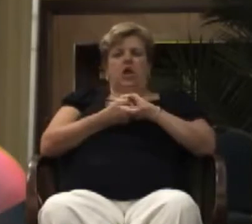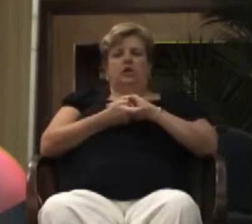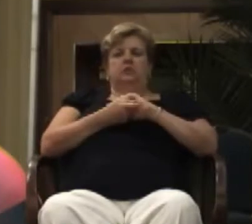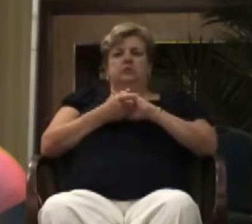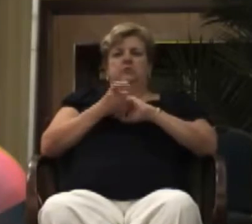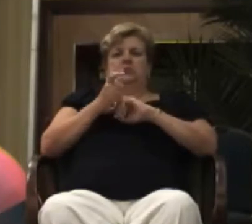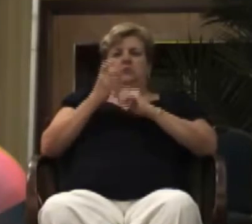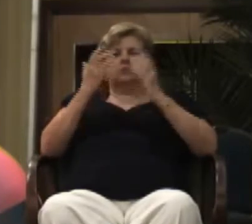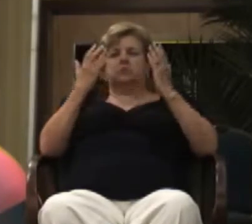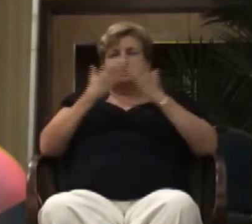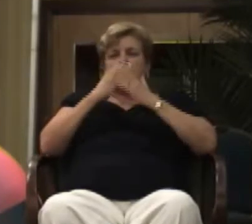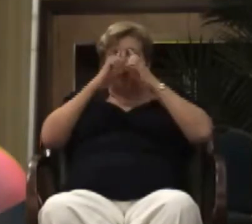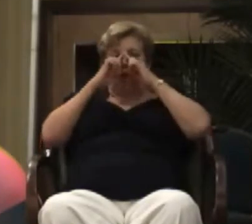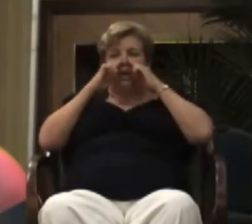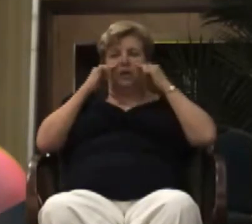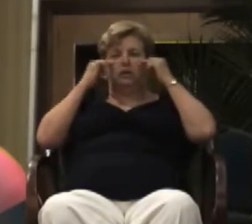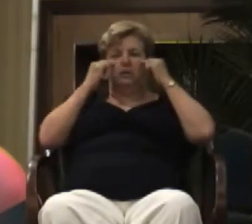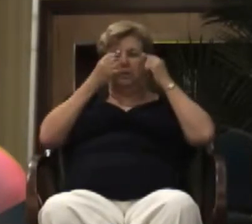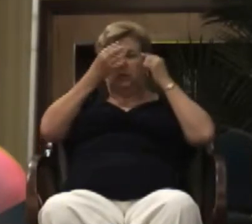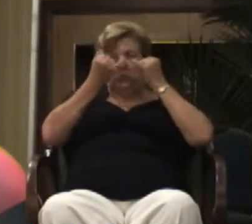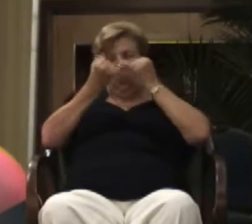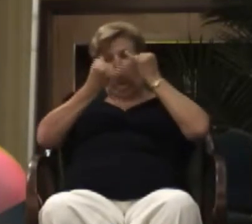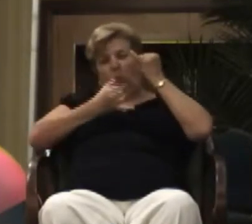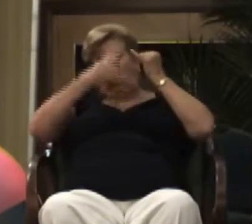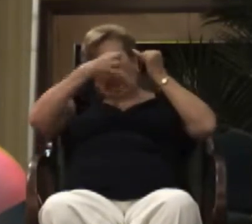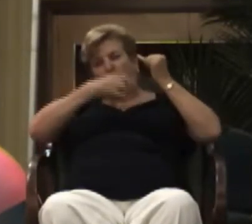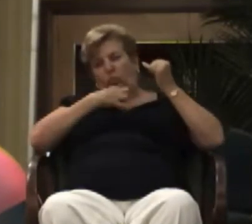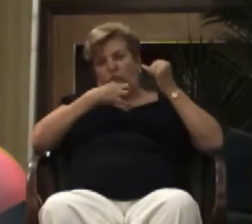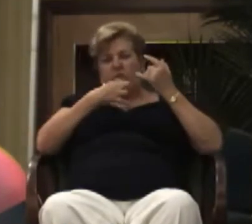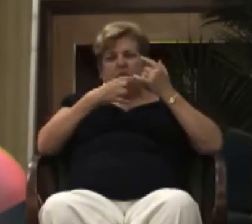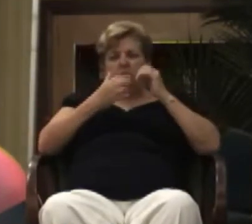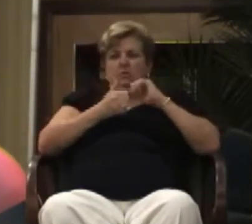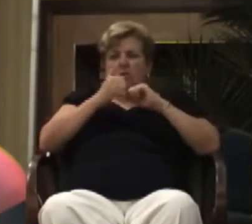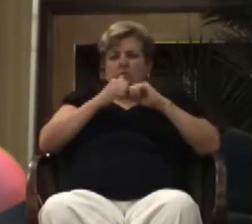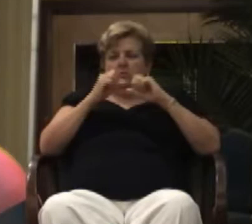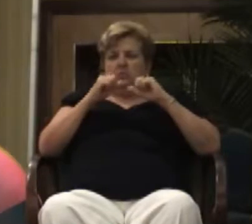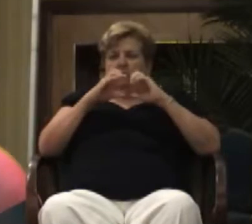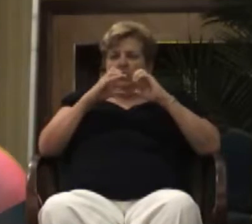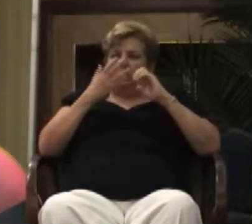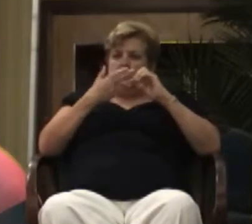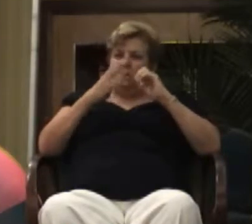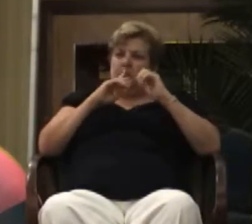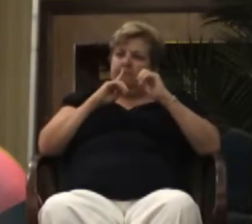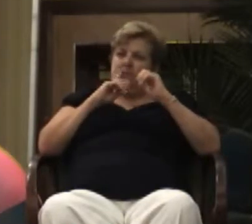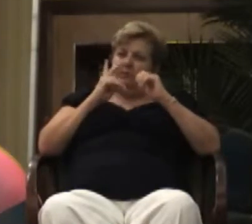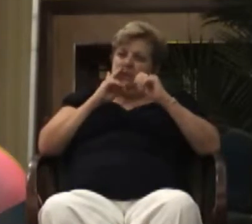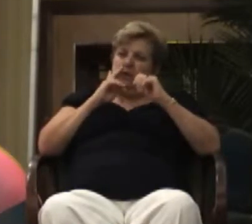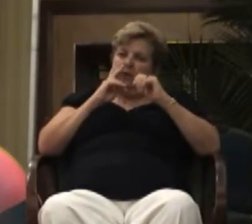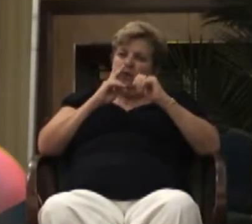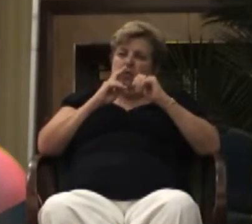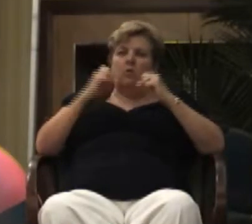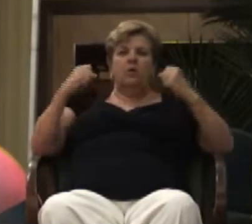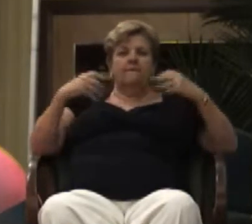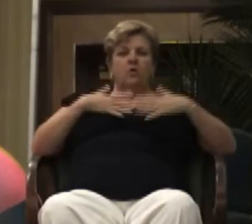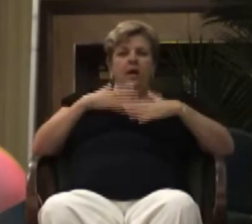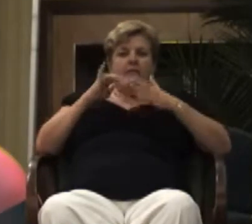dark. It's not Brad. I mean, it's the most amazing thing I've ever seen. And we're both afraid he'll not get back. My